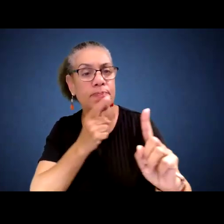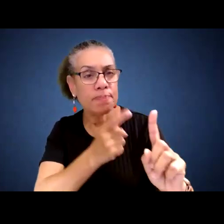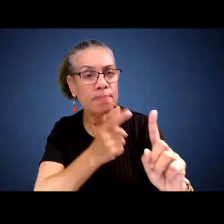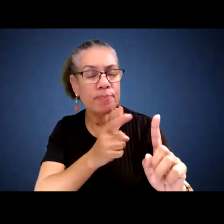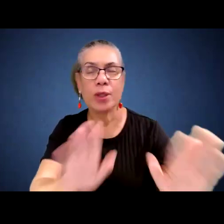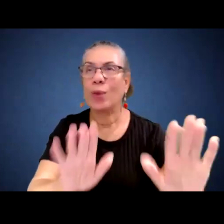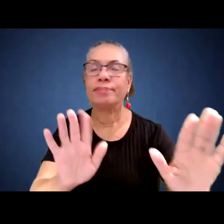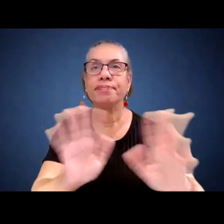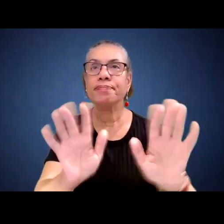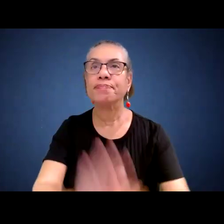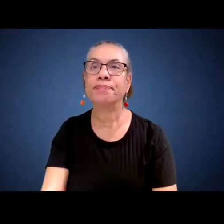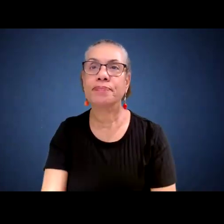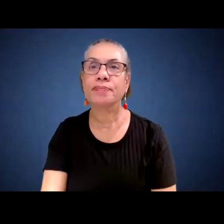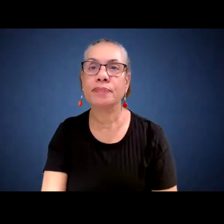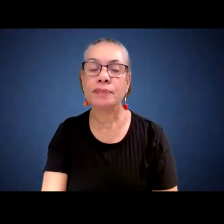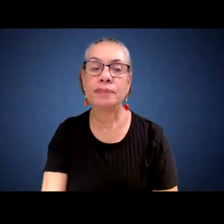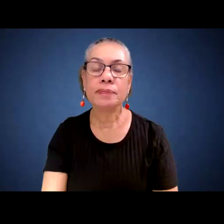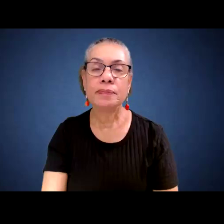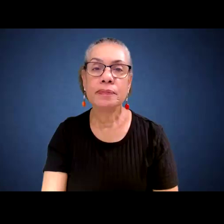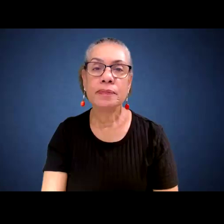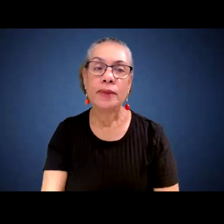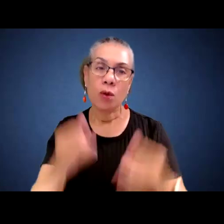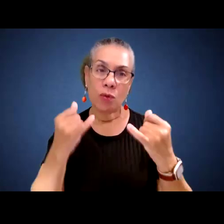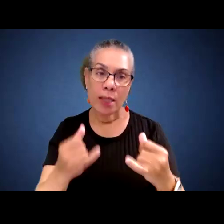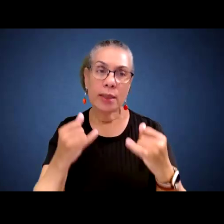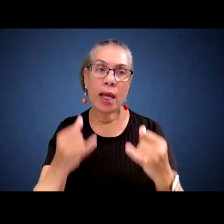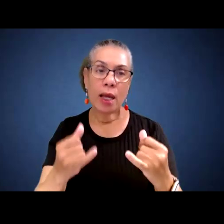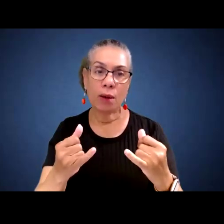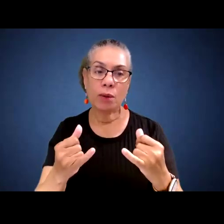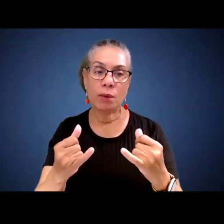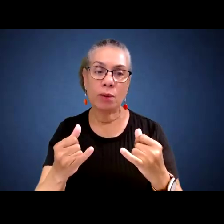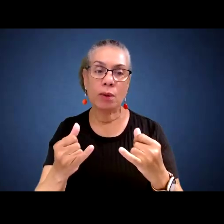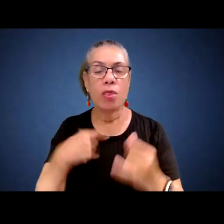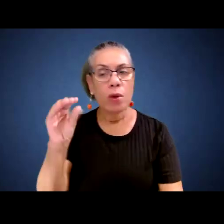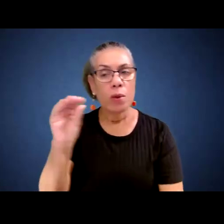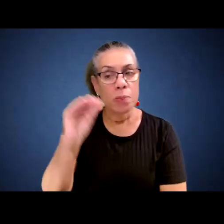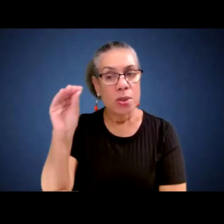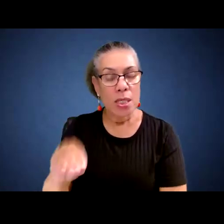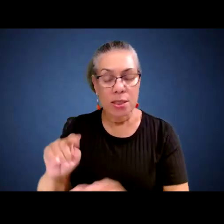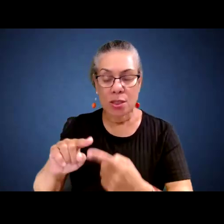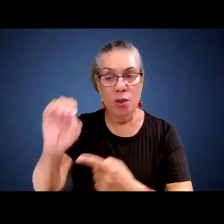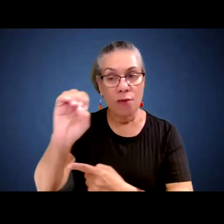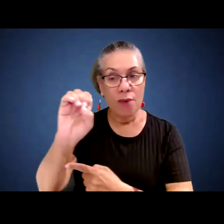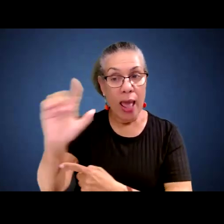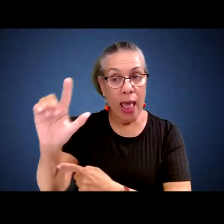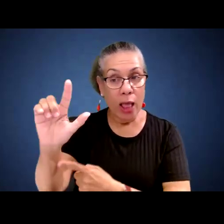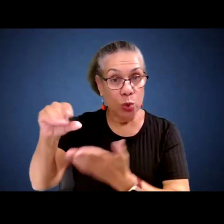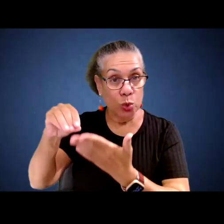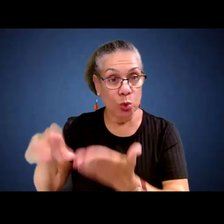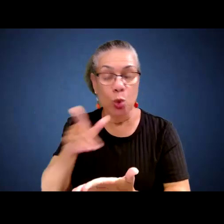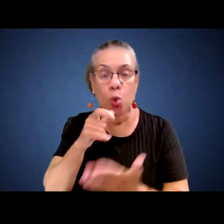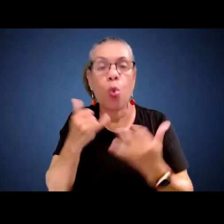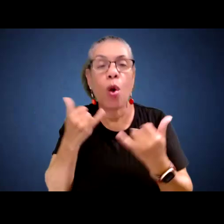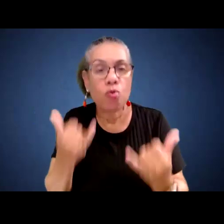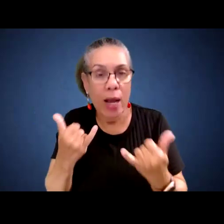all, the breakdown and or the percentage of ELL students who are currently in your